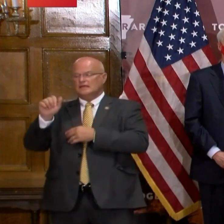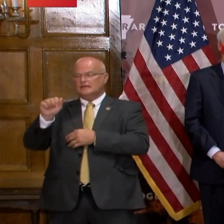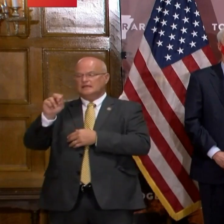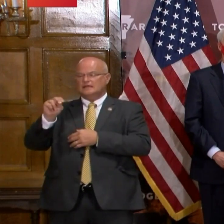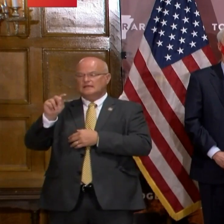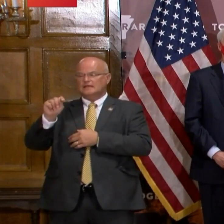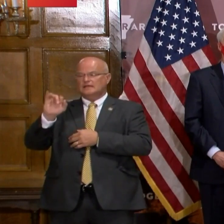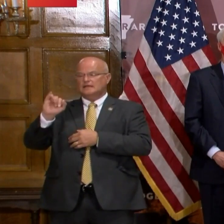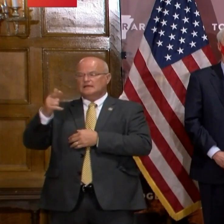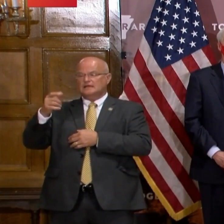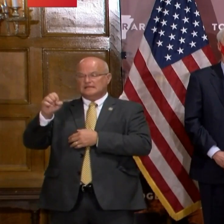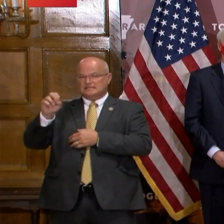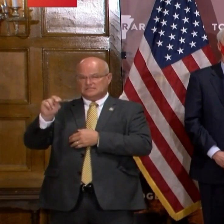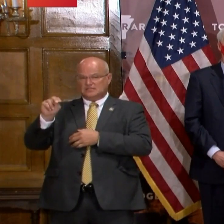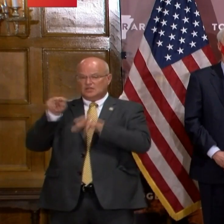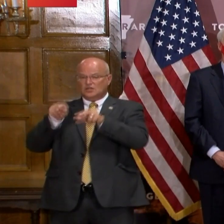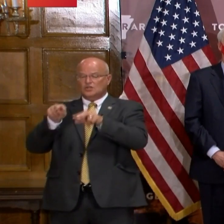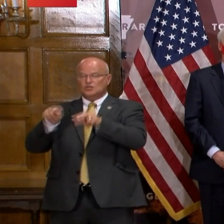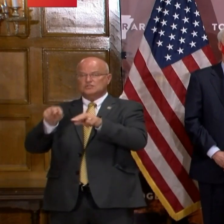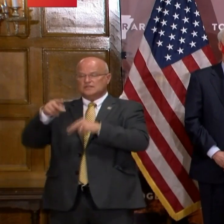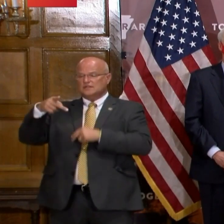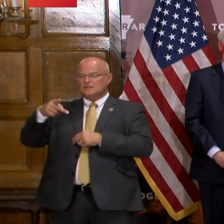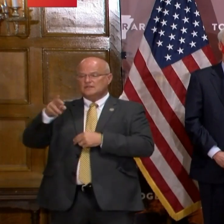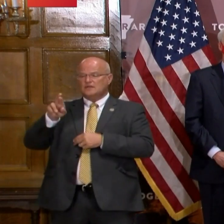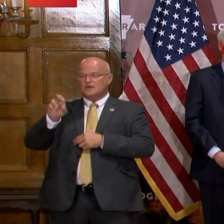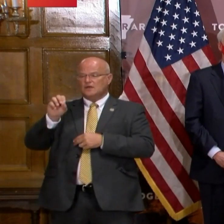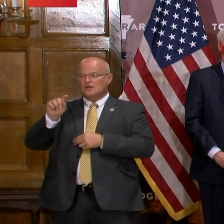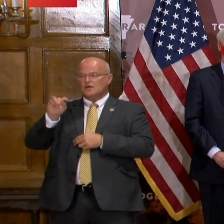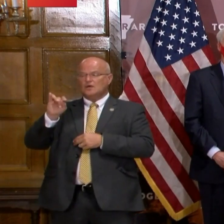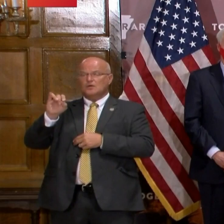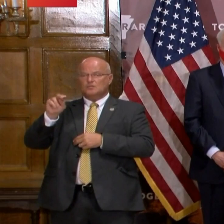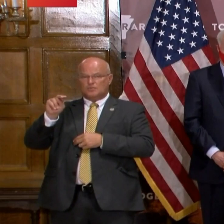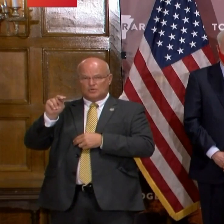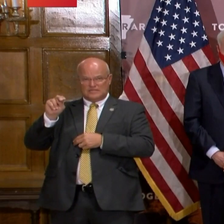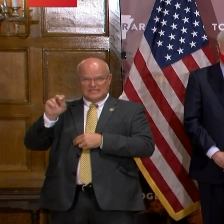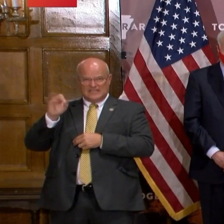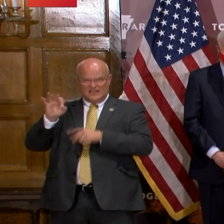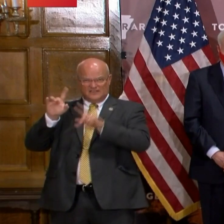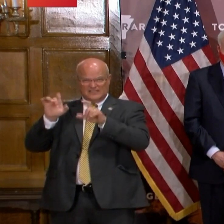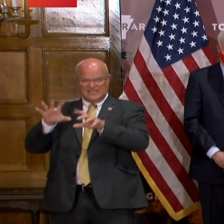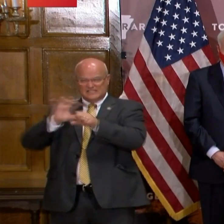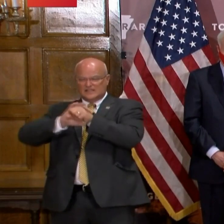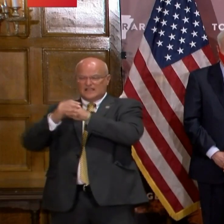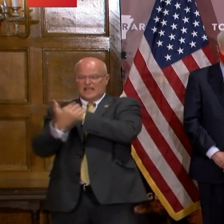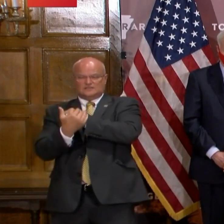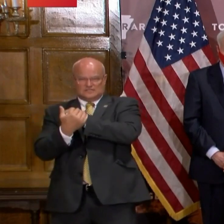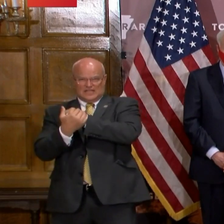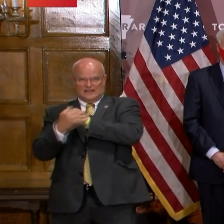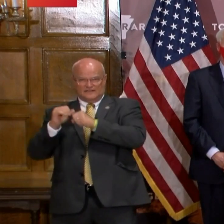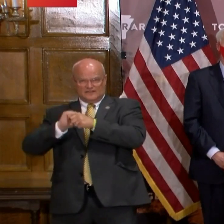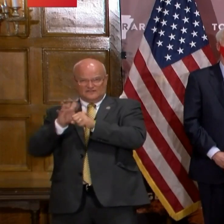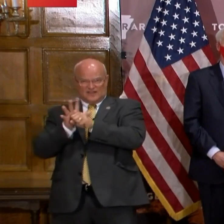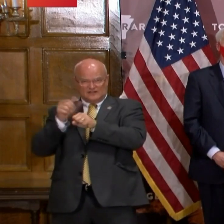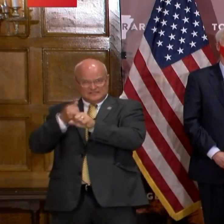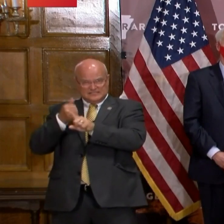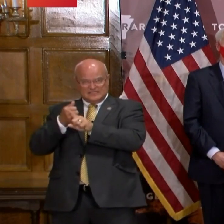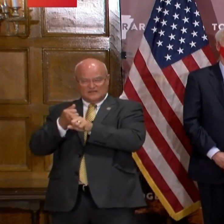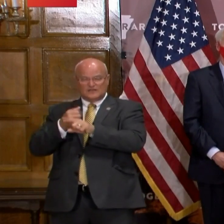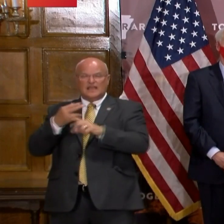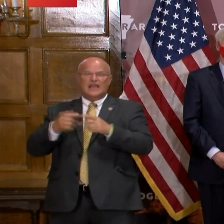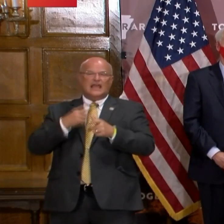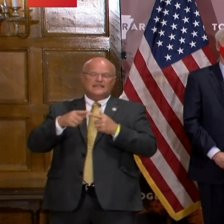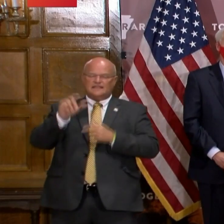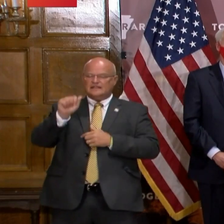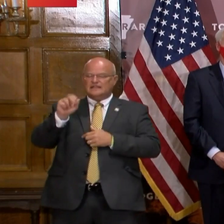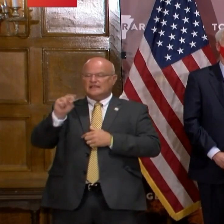antigen test looks at the protein, the shell or pieces of the virus itself, right? And then, of course, you have the